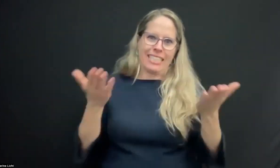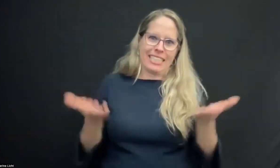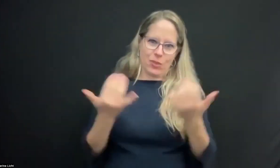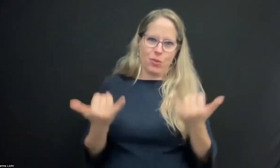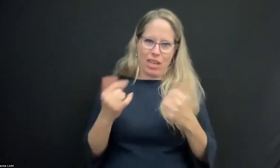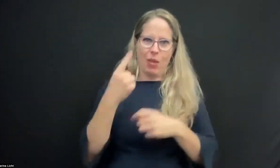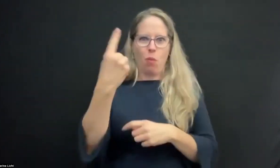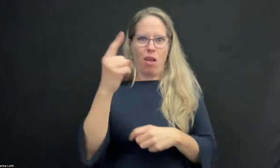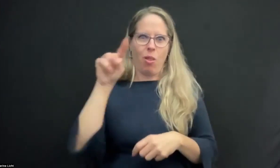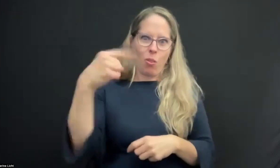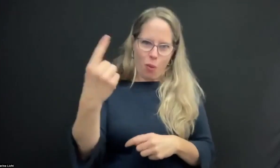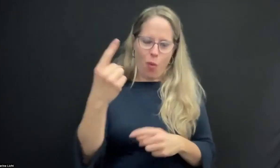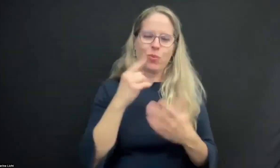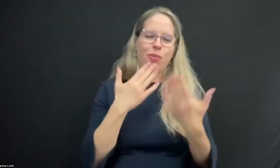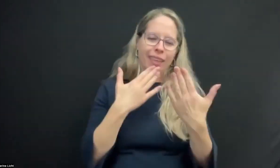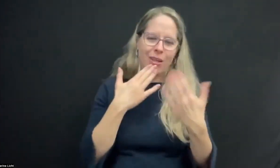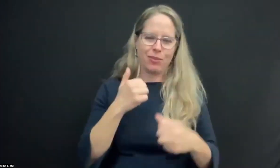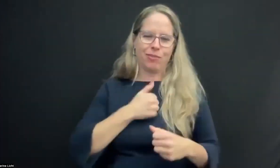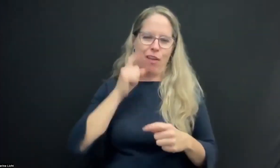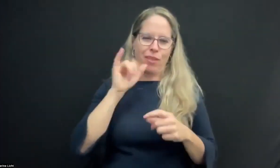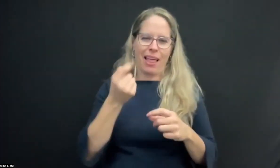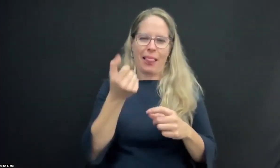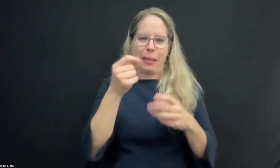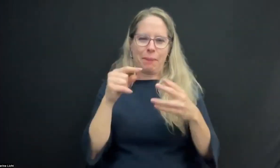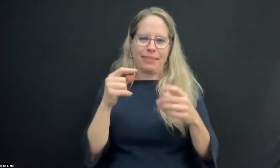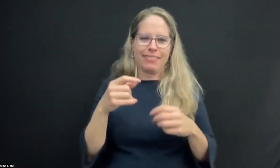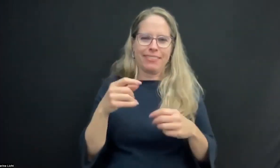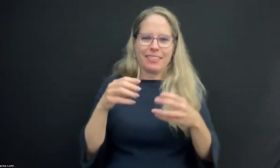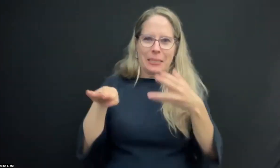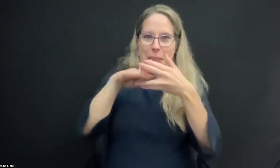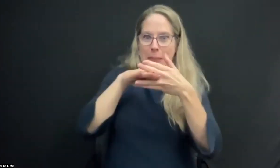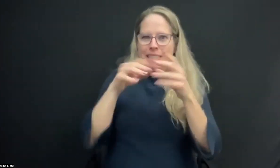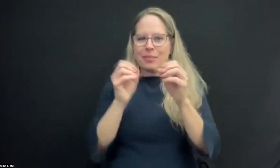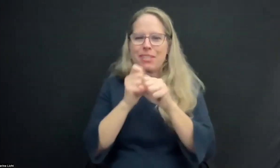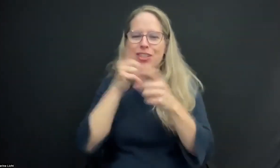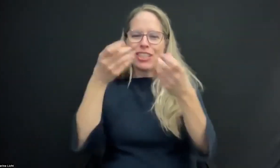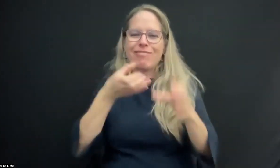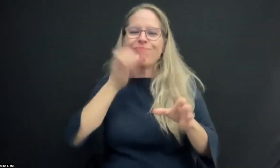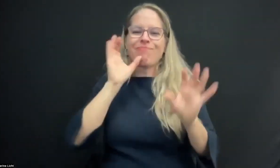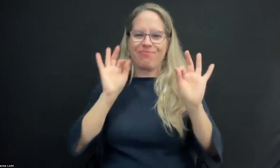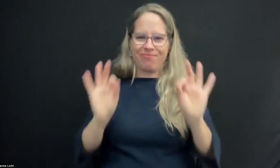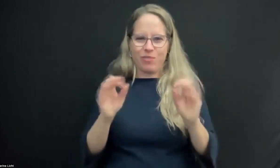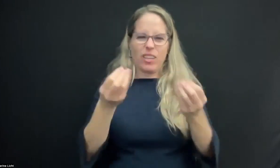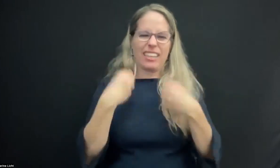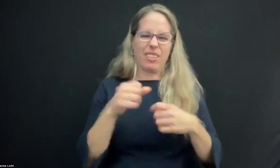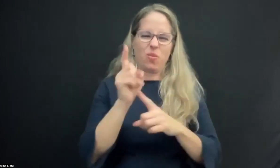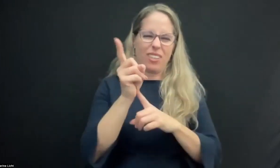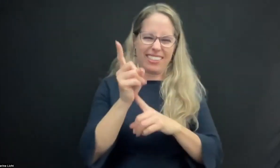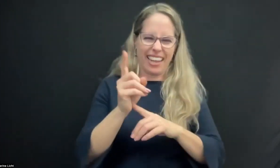who's interpreting by herself. So sorry for that disruption. I think she's got something to drink,